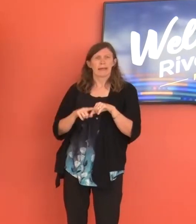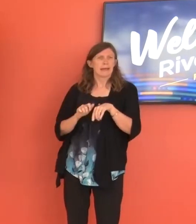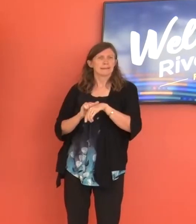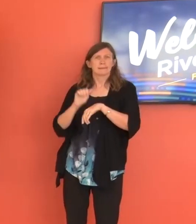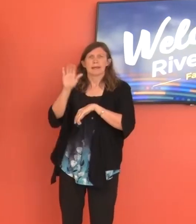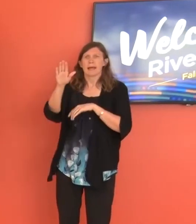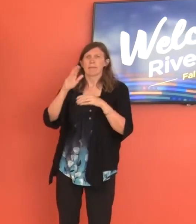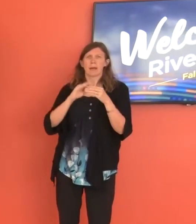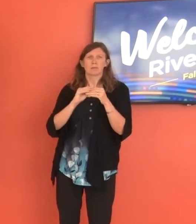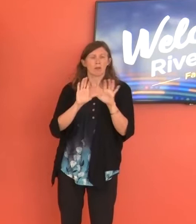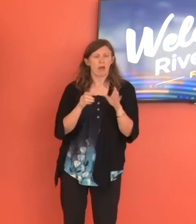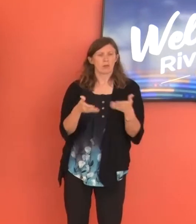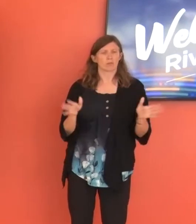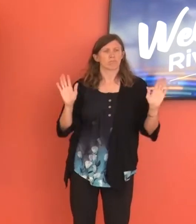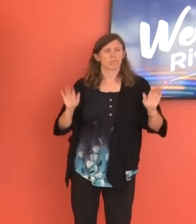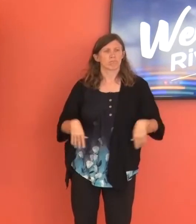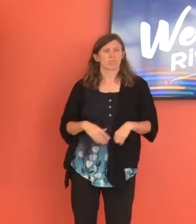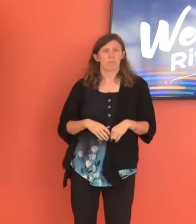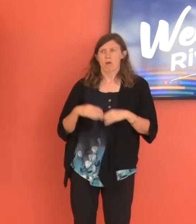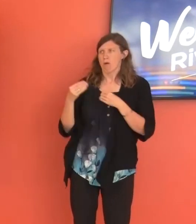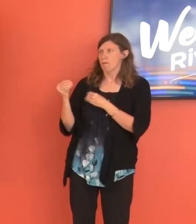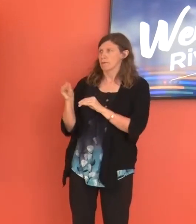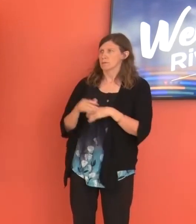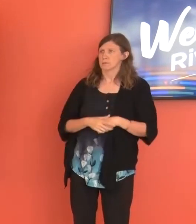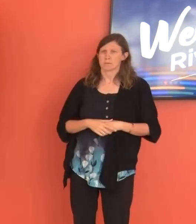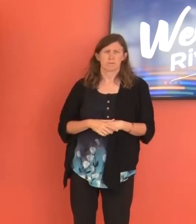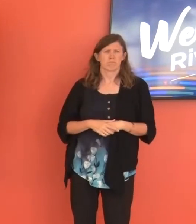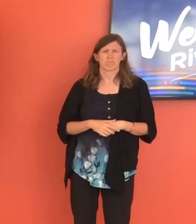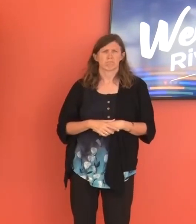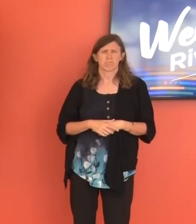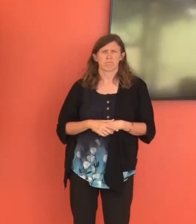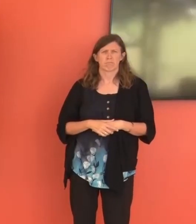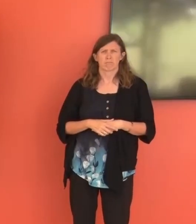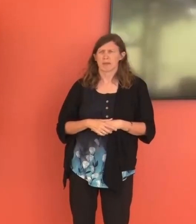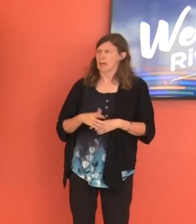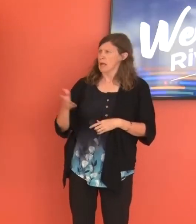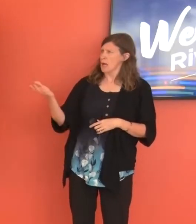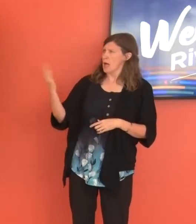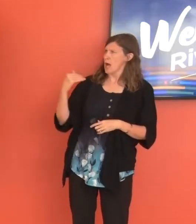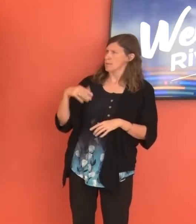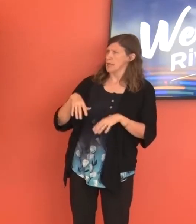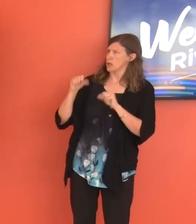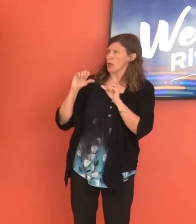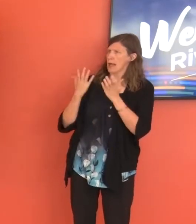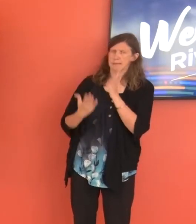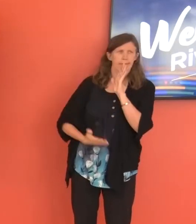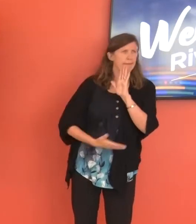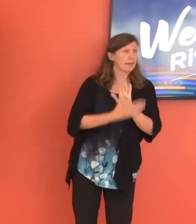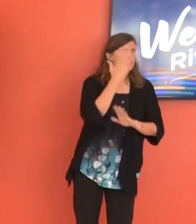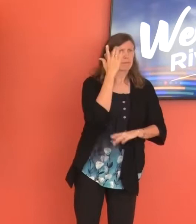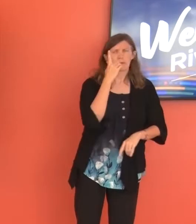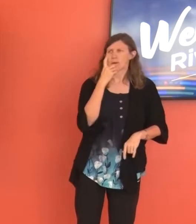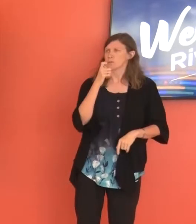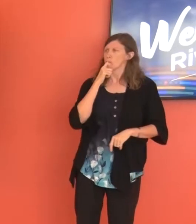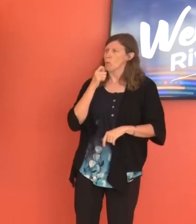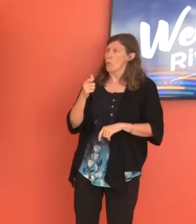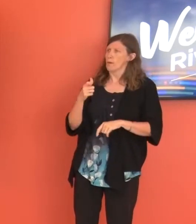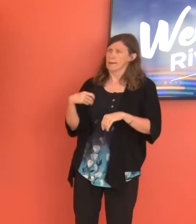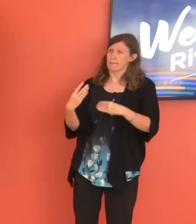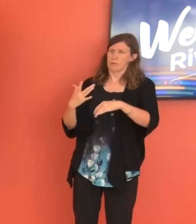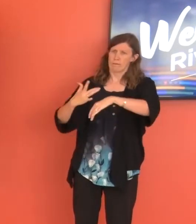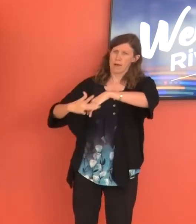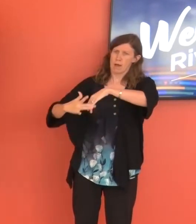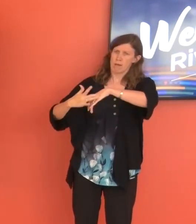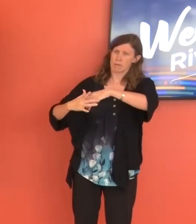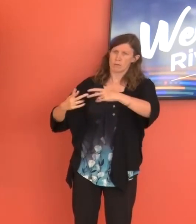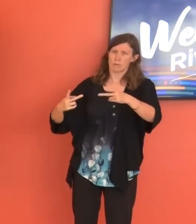just having classrooms and offices, come take your class and leave, because we're not going to provide the space you need